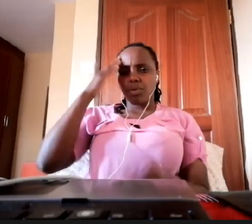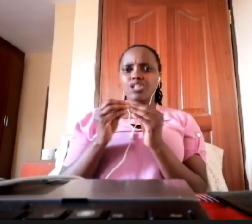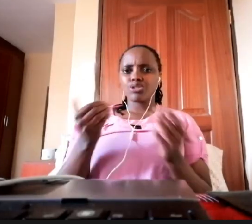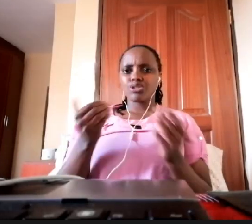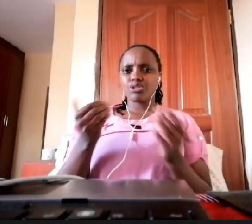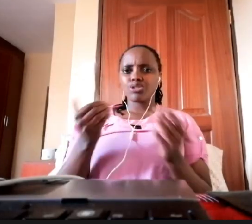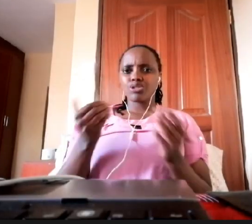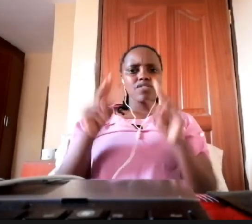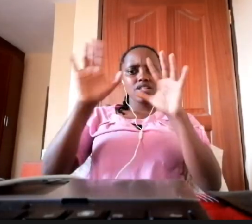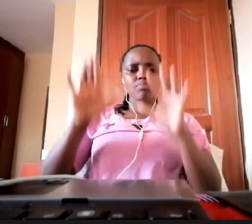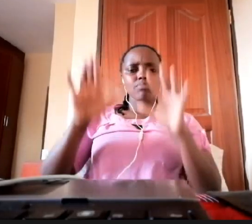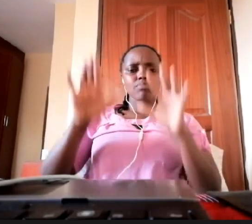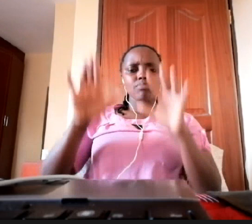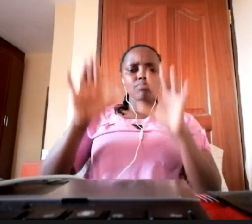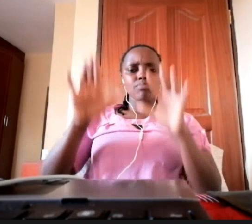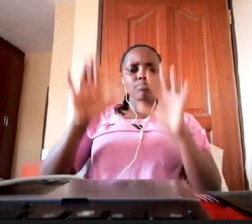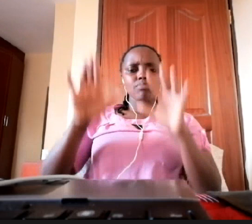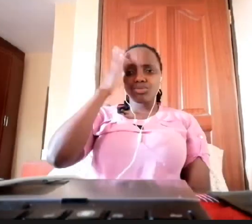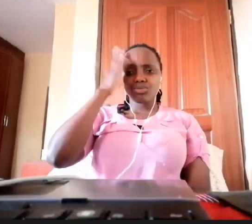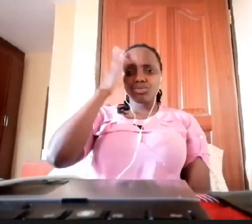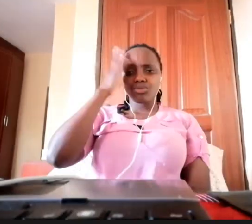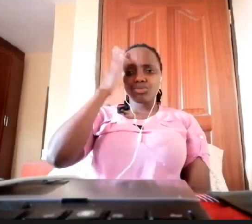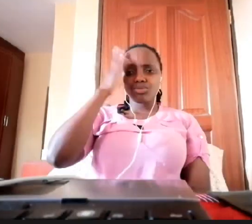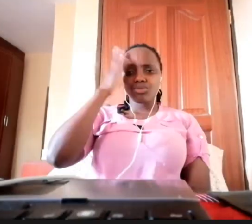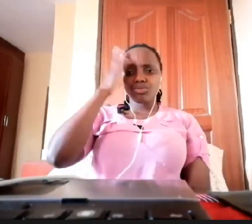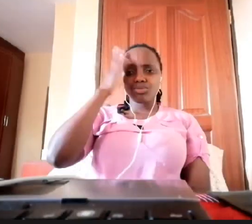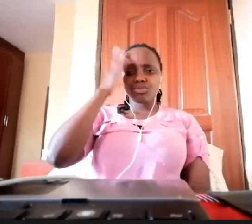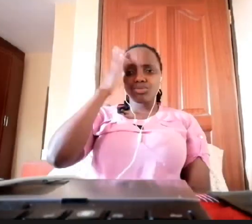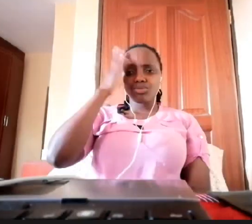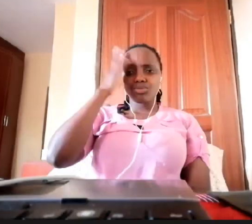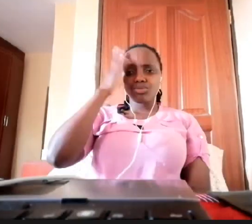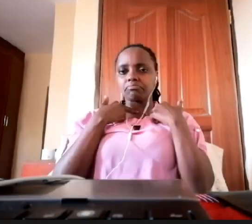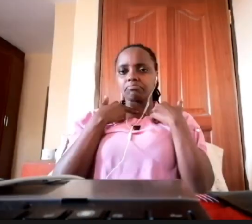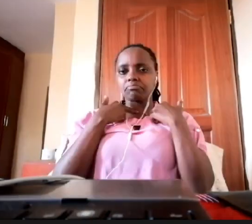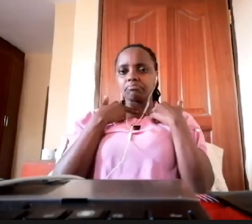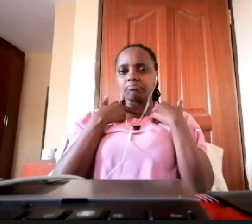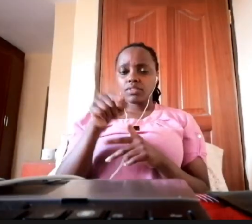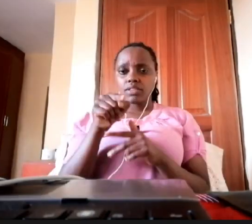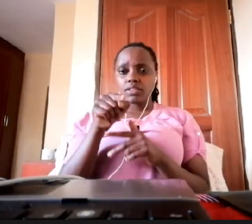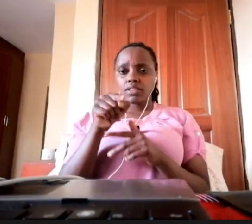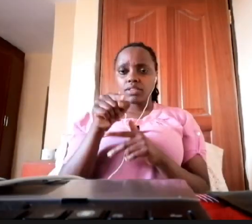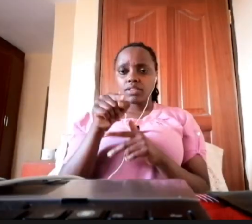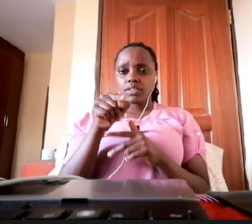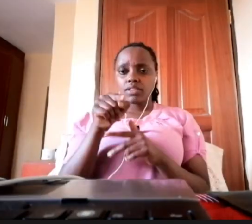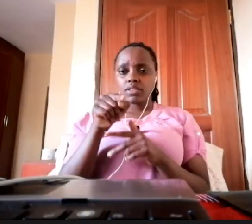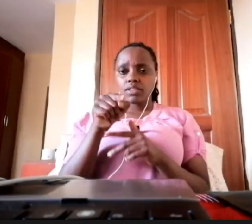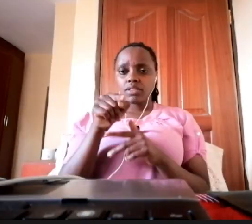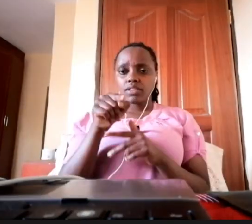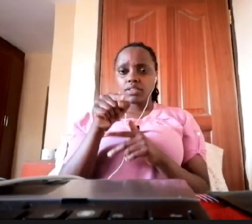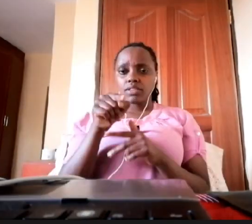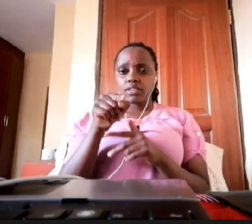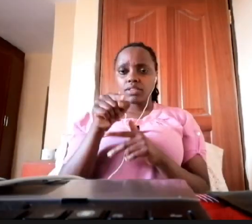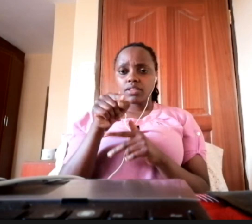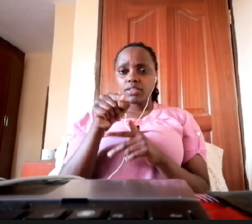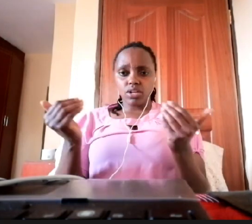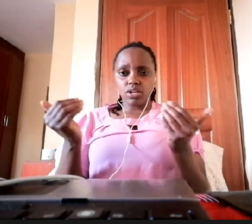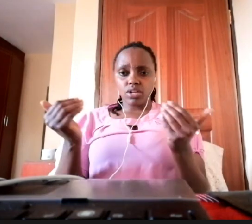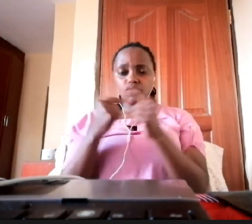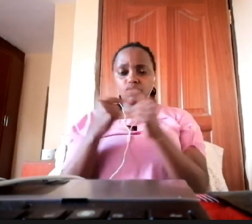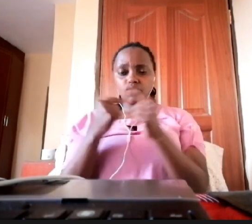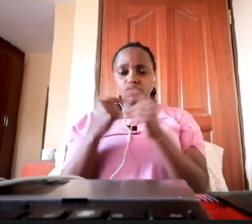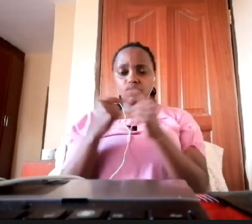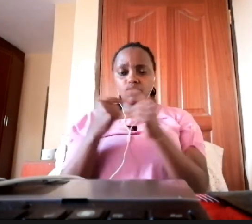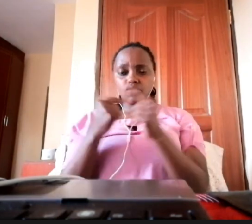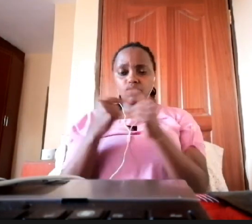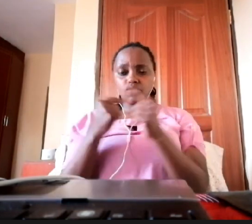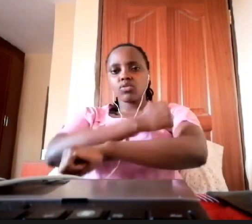is important to note that some of the setbacks we have on this, or the drawbacks, is that children out of school and children